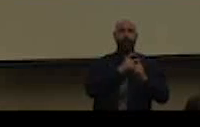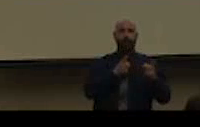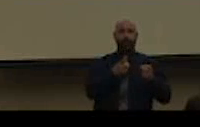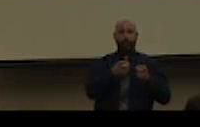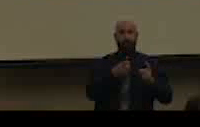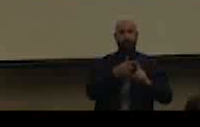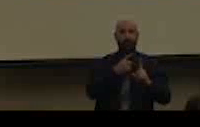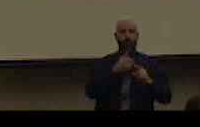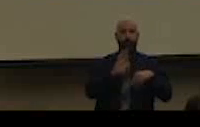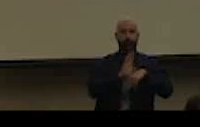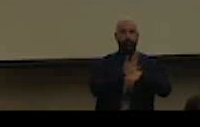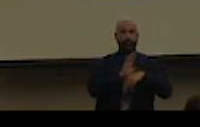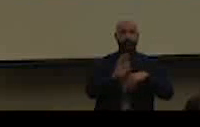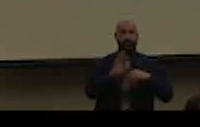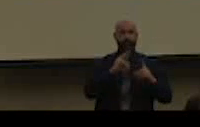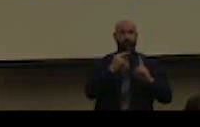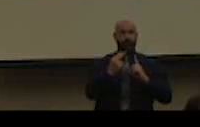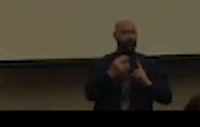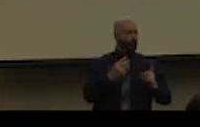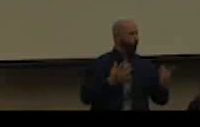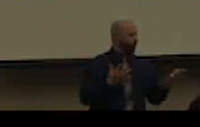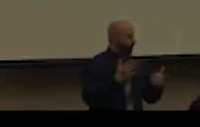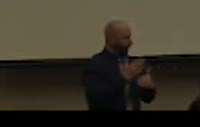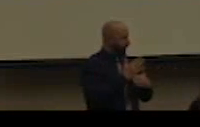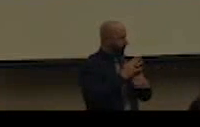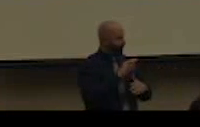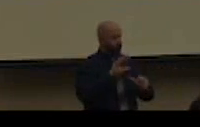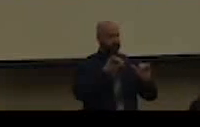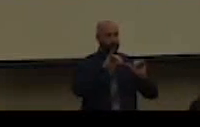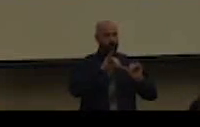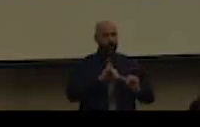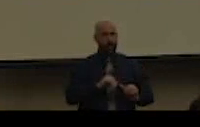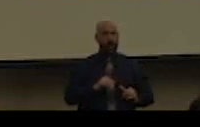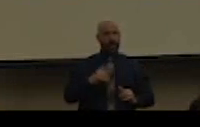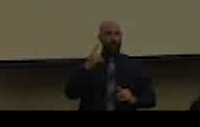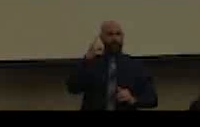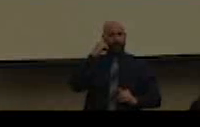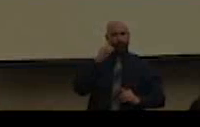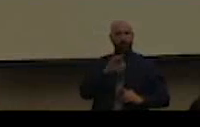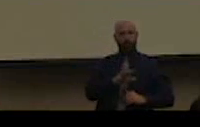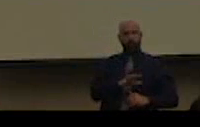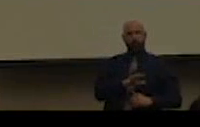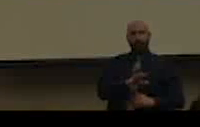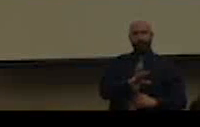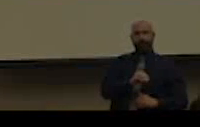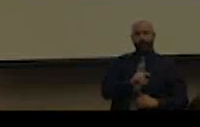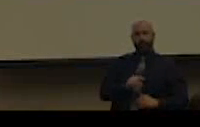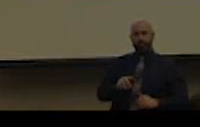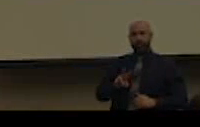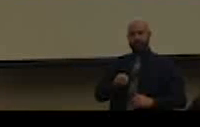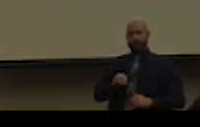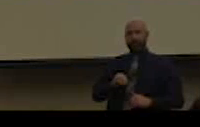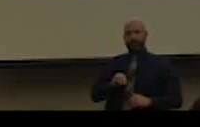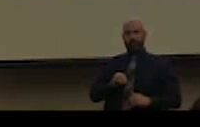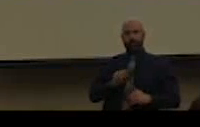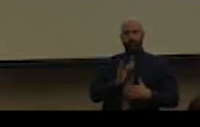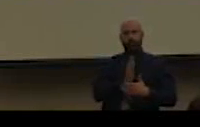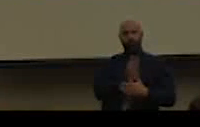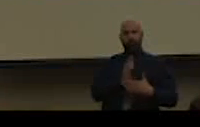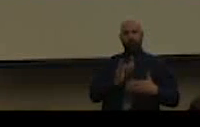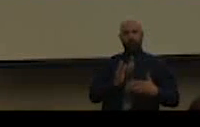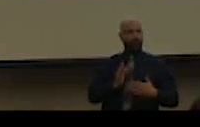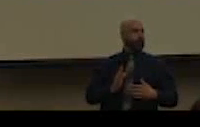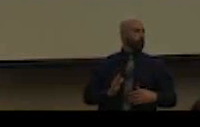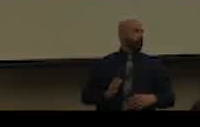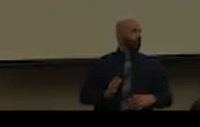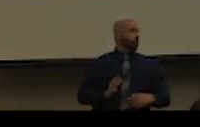perspective. I think we're in like the 50 to 70 range. In terms of license capacity.